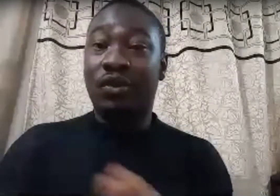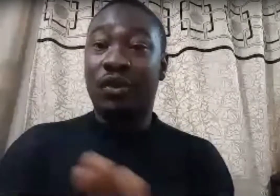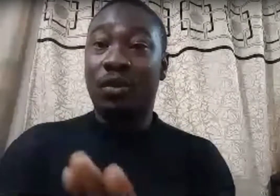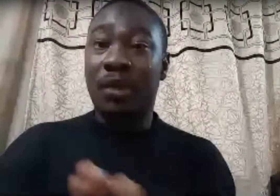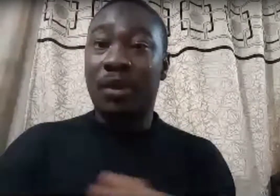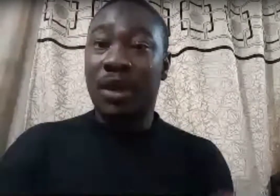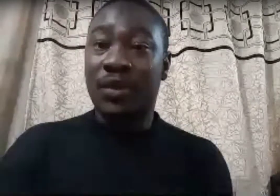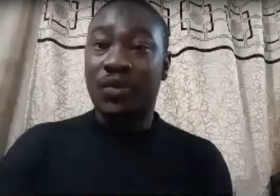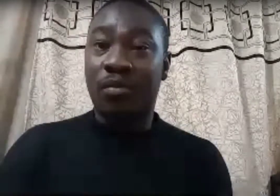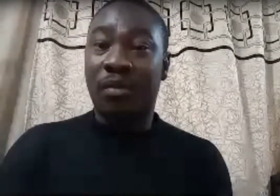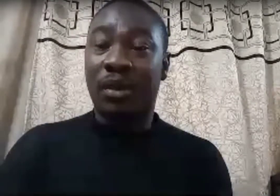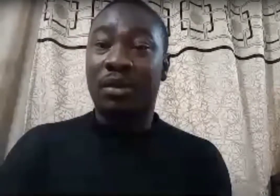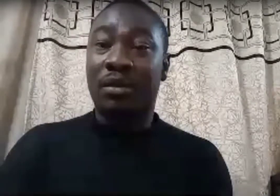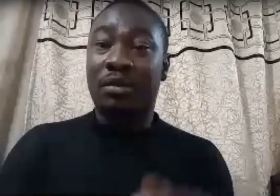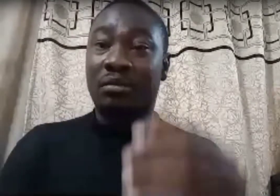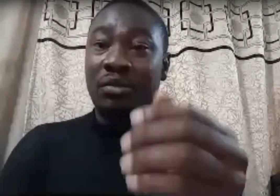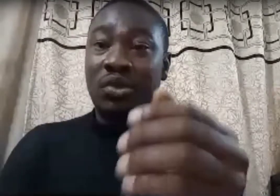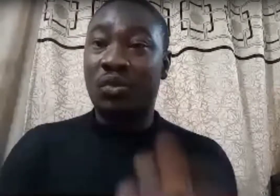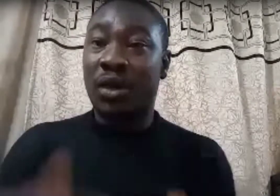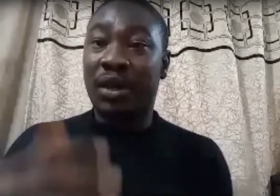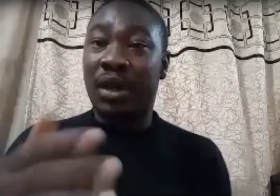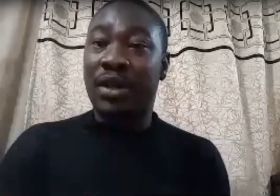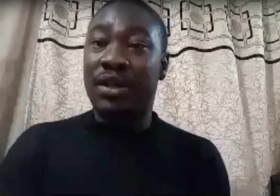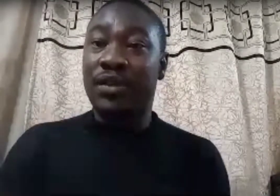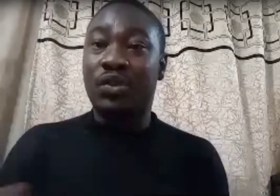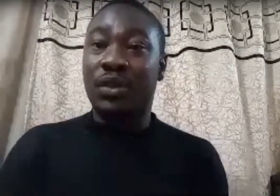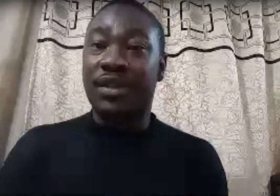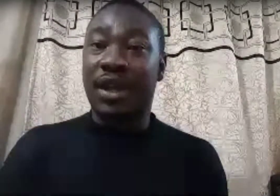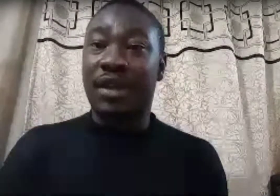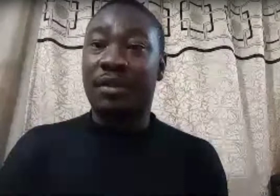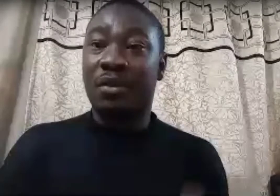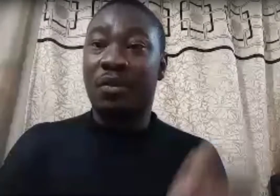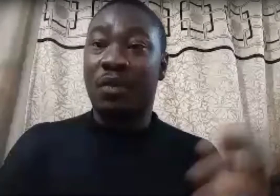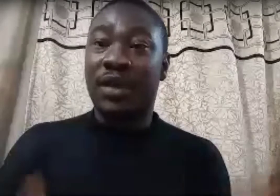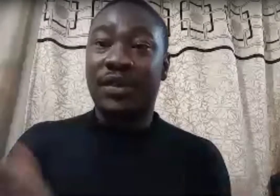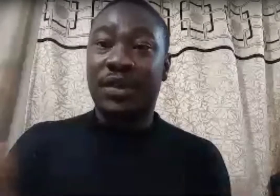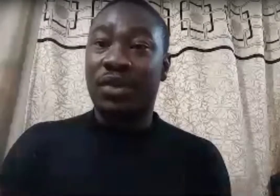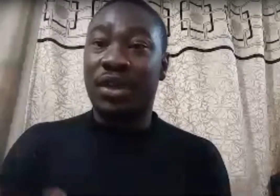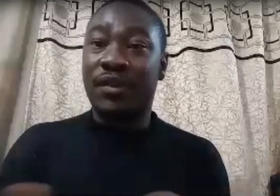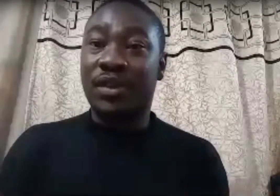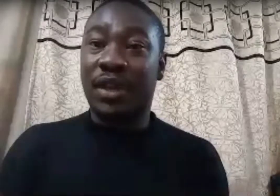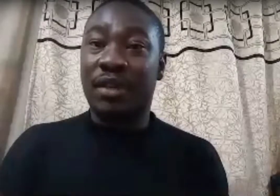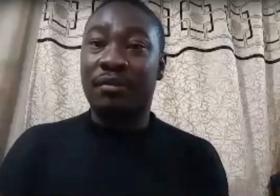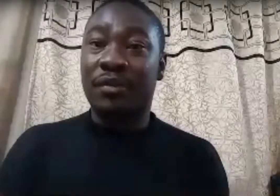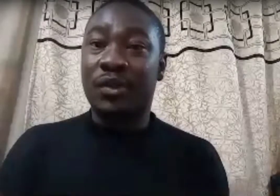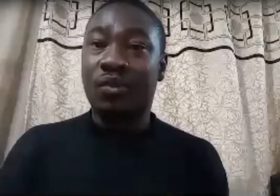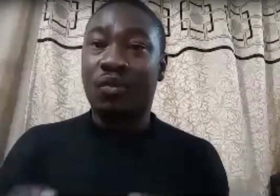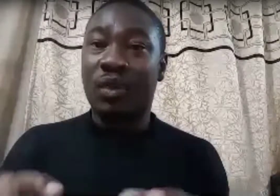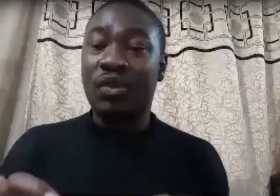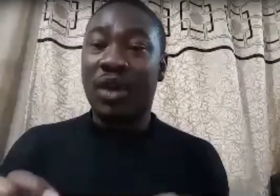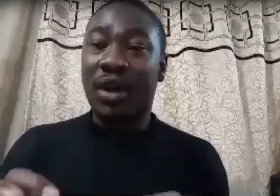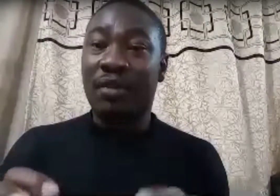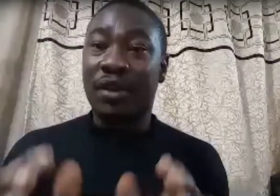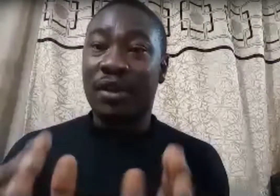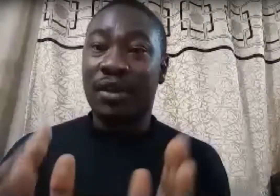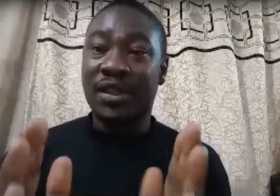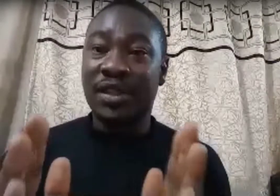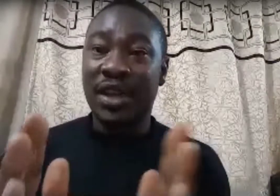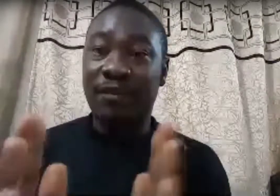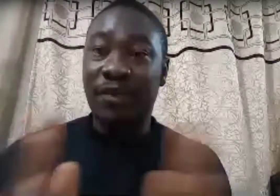2 and 9 gives you 29. 1 and 0, it gives you 10. So once you have the 10 figures in